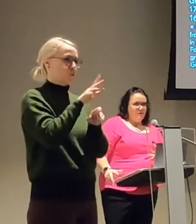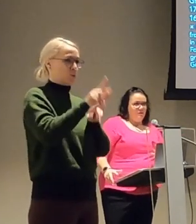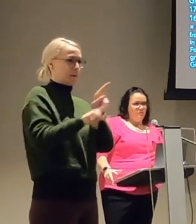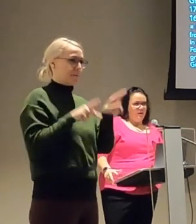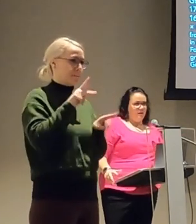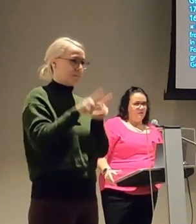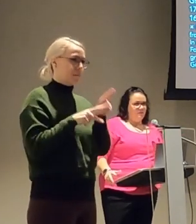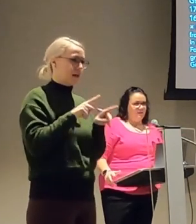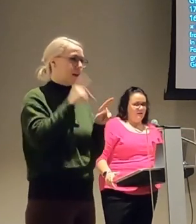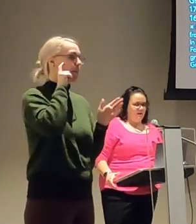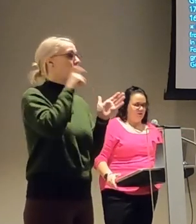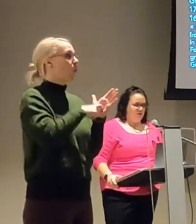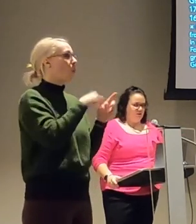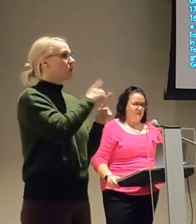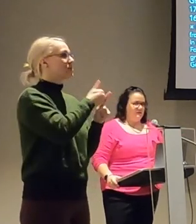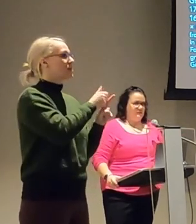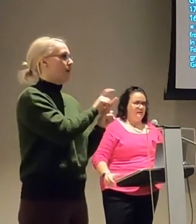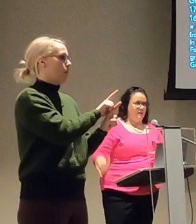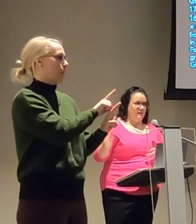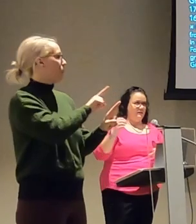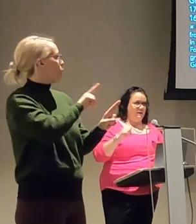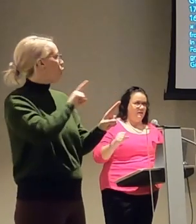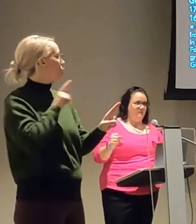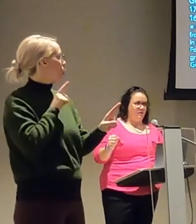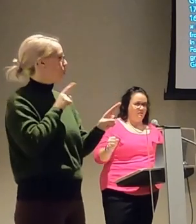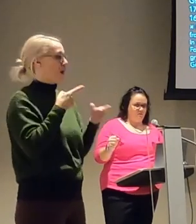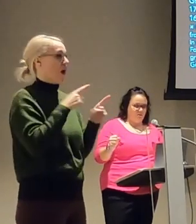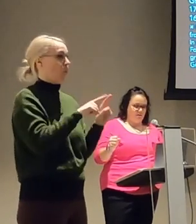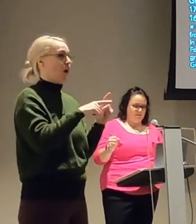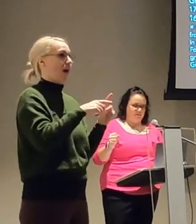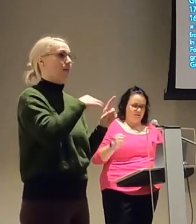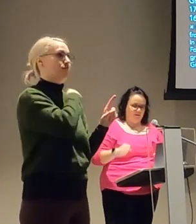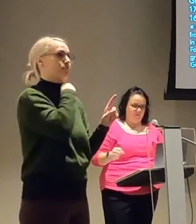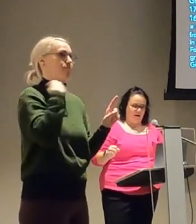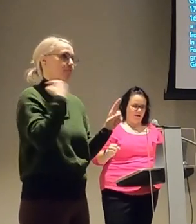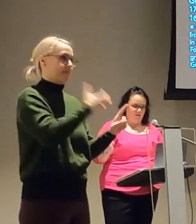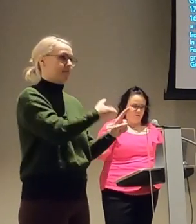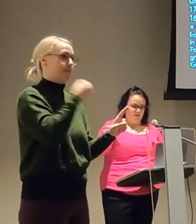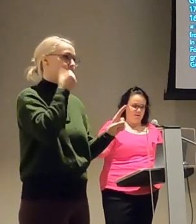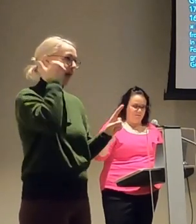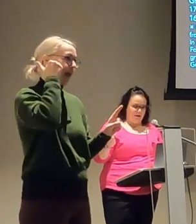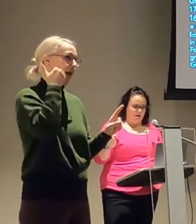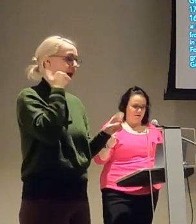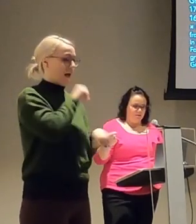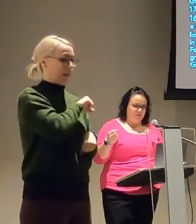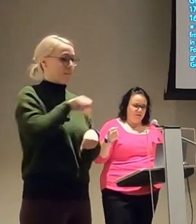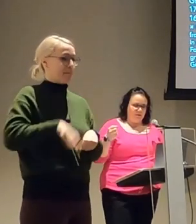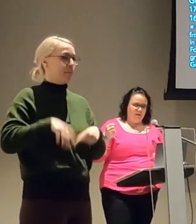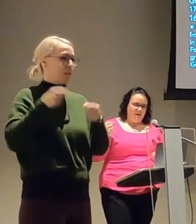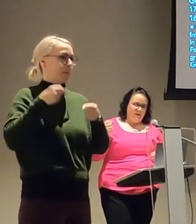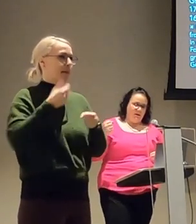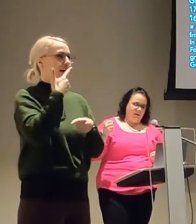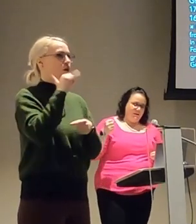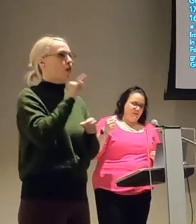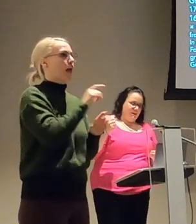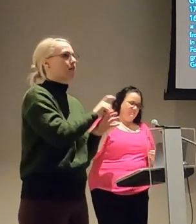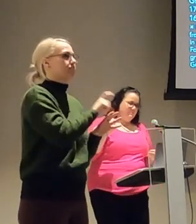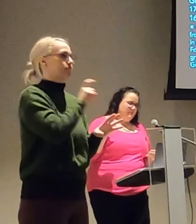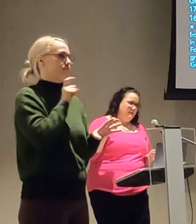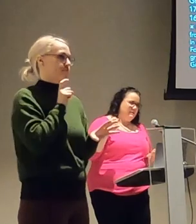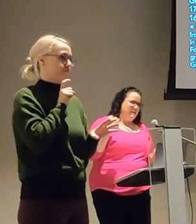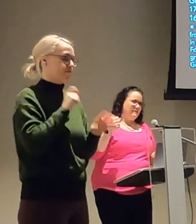of pulling away a little bit as she is taking the head of Holofernes in the bag, or putting it in the bag.